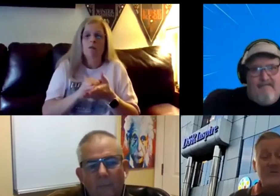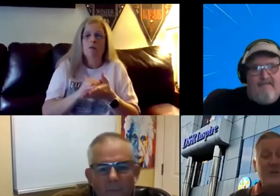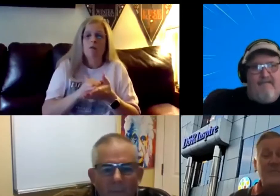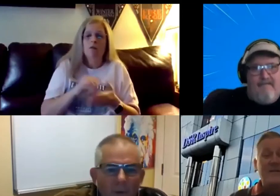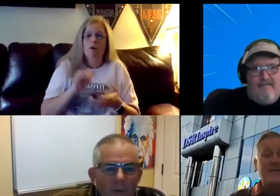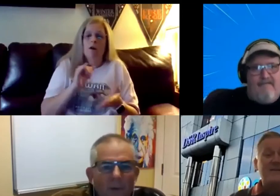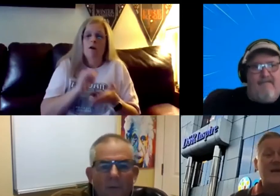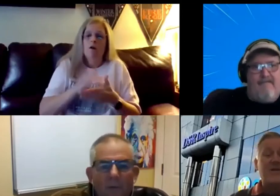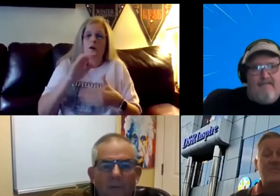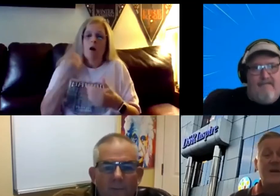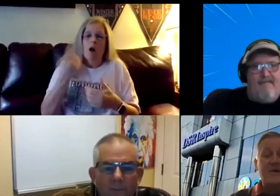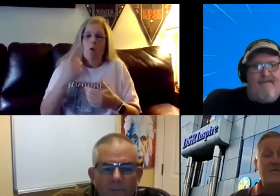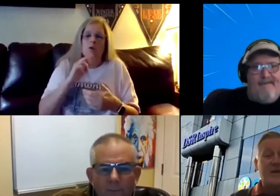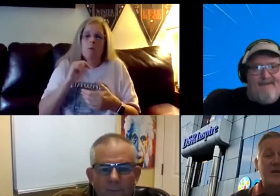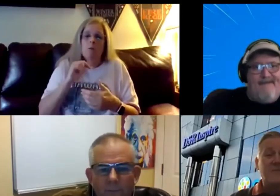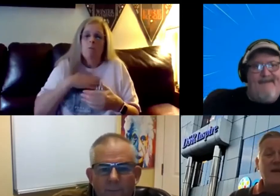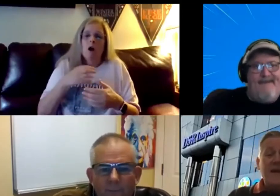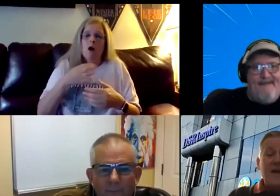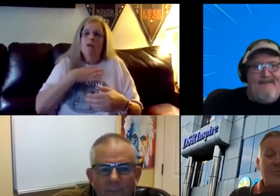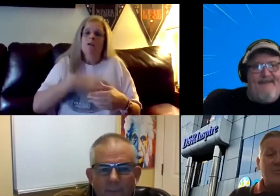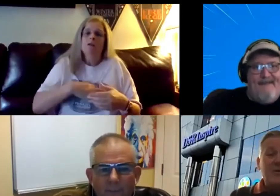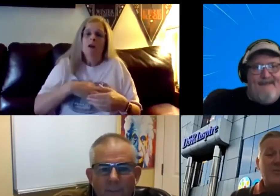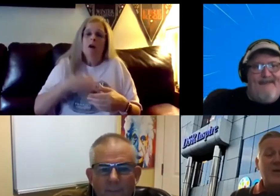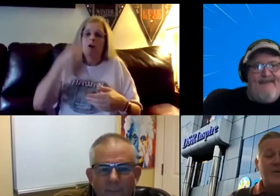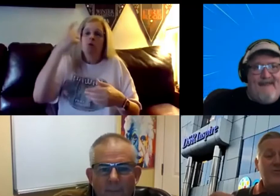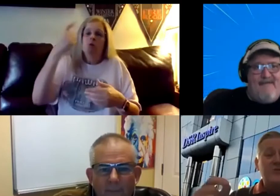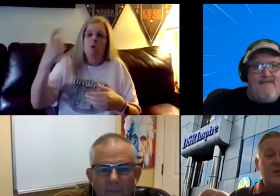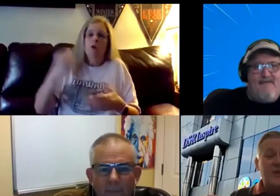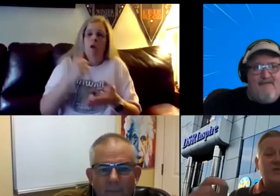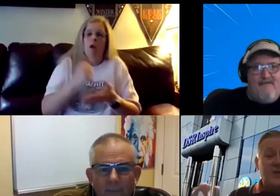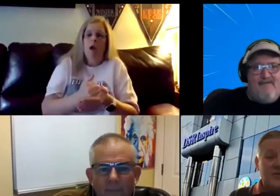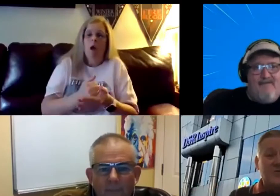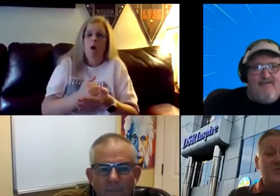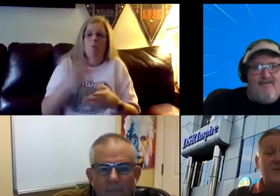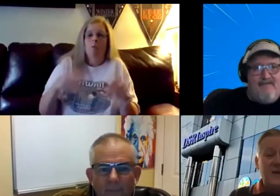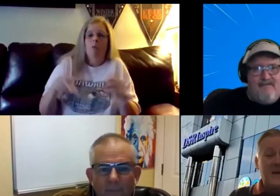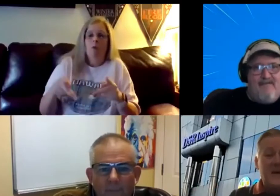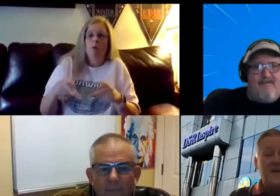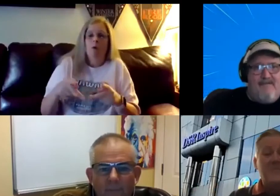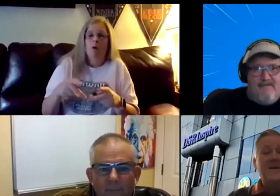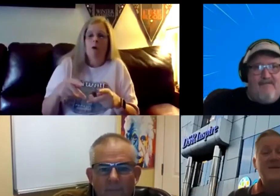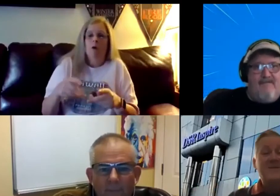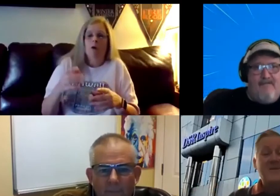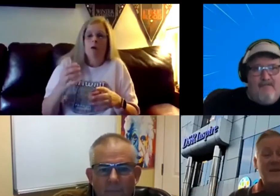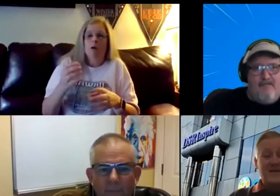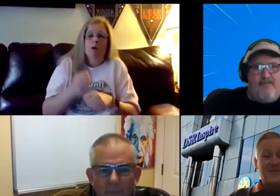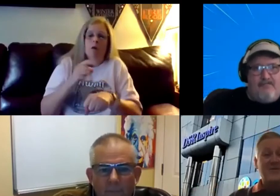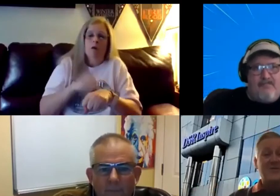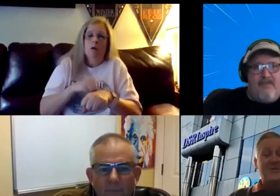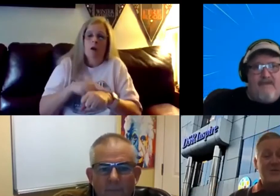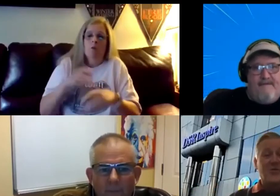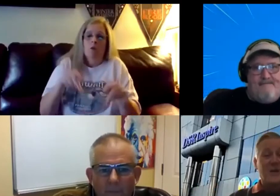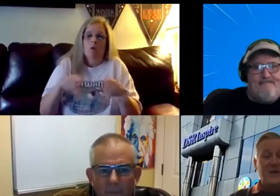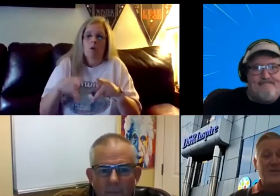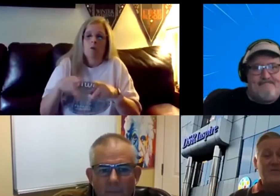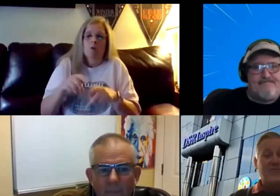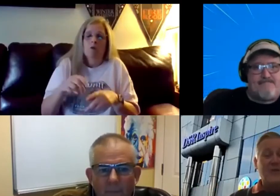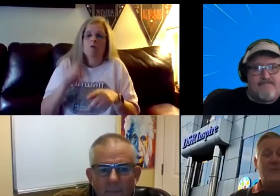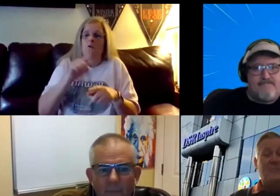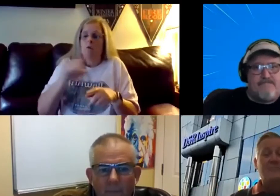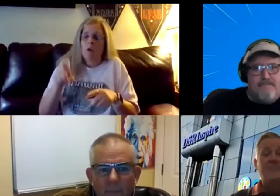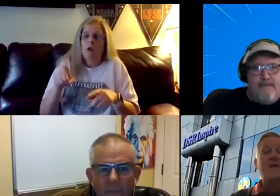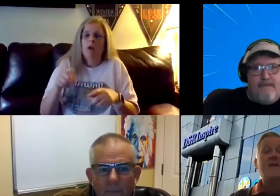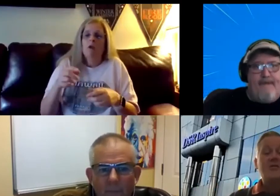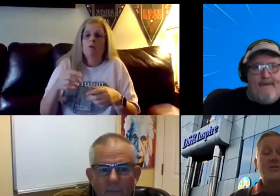always been my desire and my dream. Help people leverage each other's time so they can too enjoy the